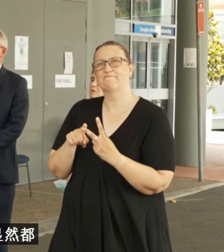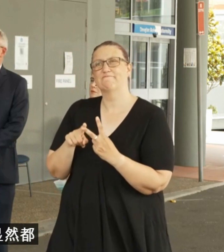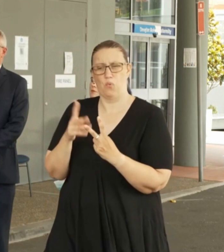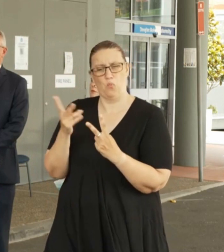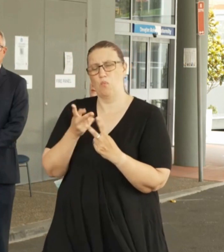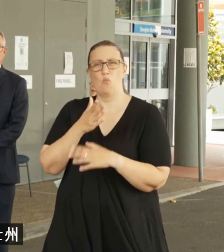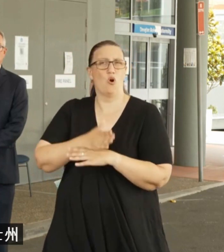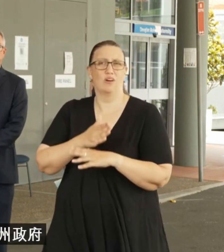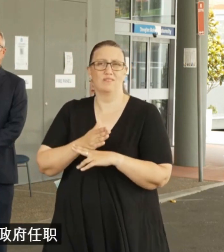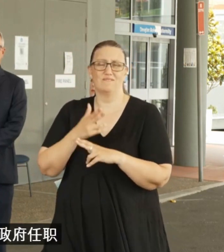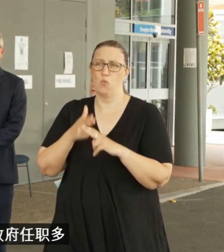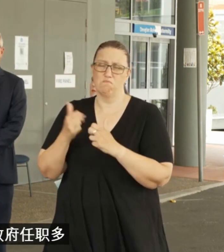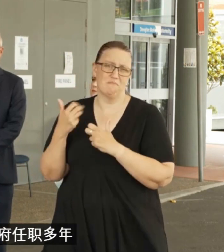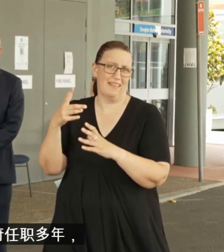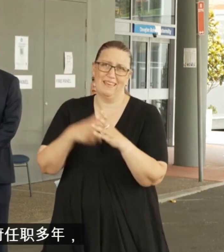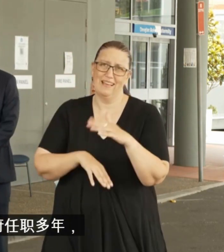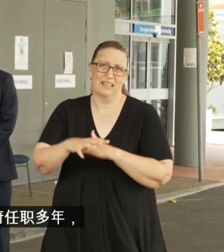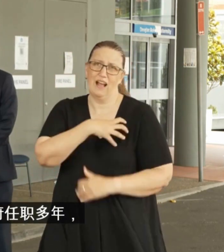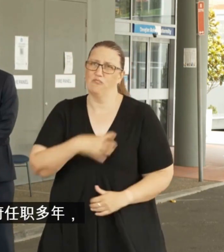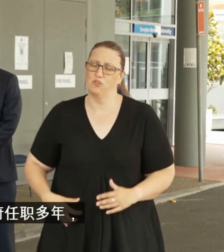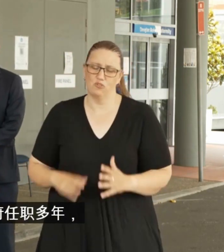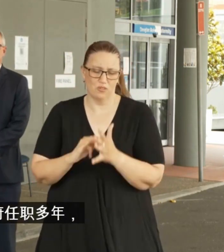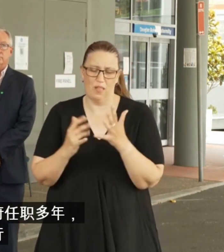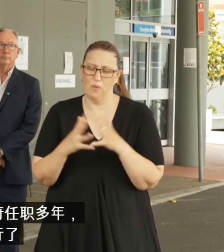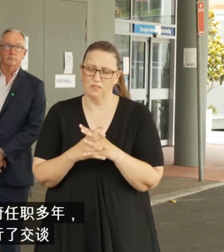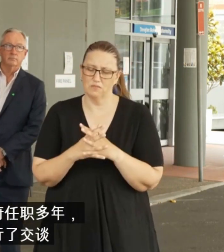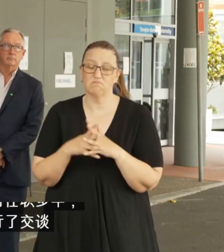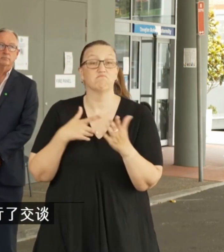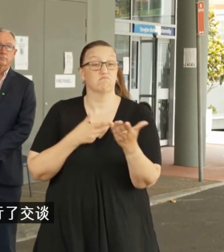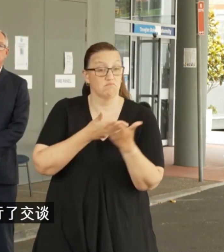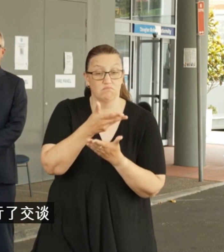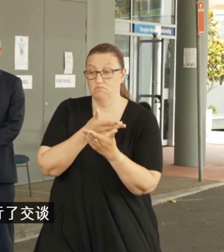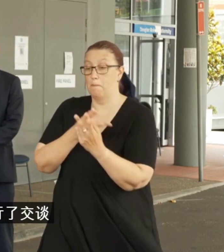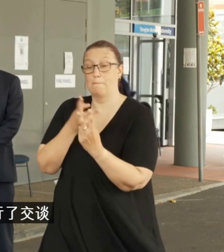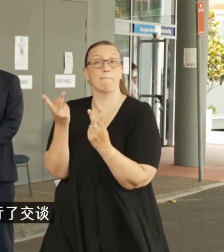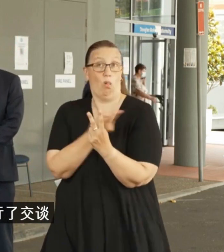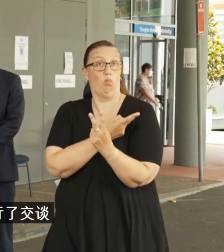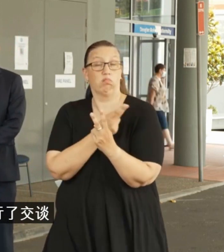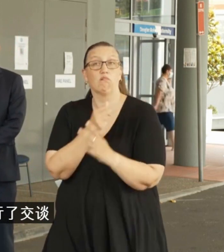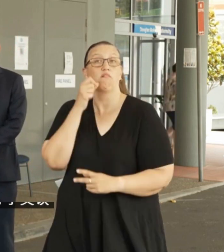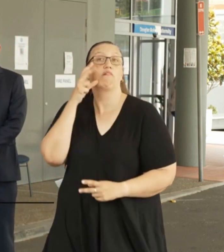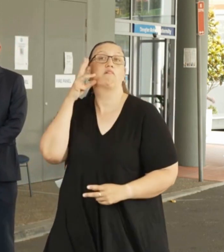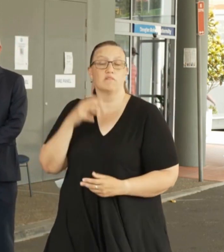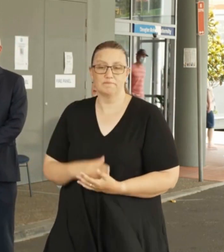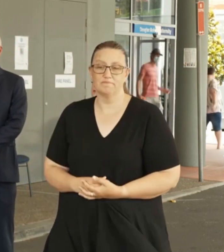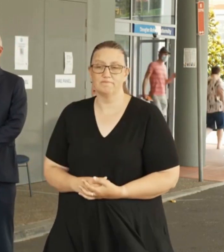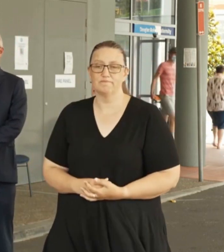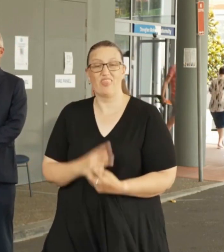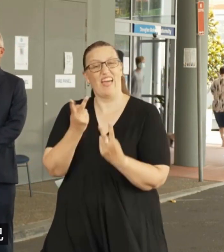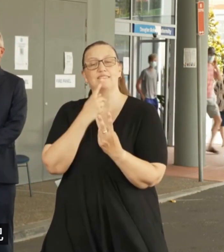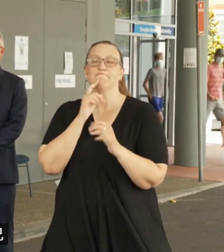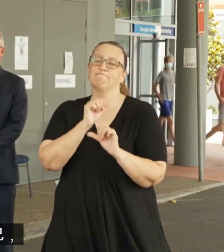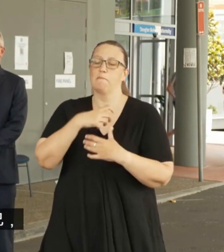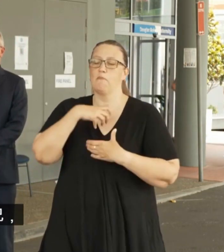years in the New South Wales government. Spoke to them over the last couple of days, and they'd indicated that given their